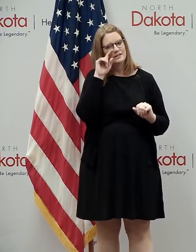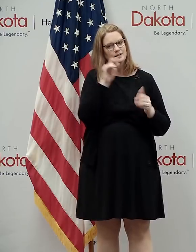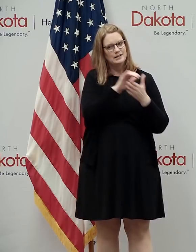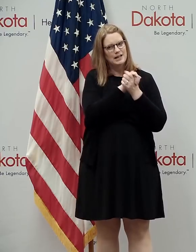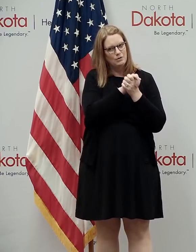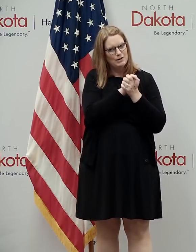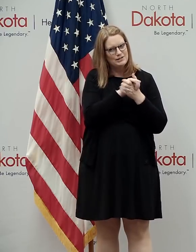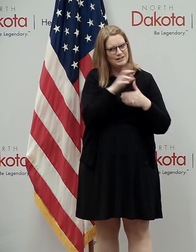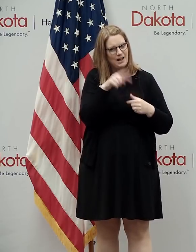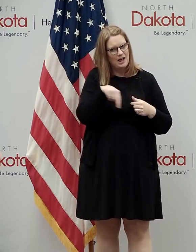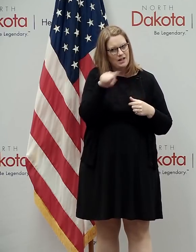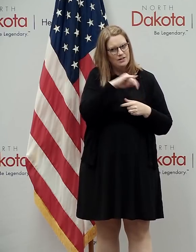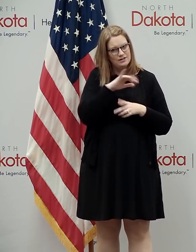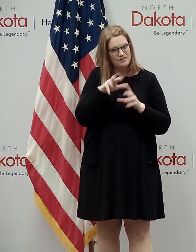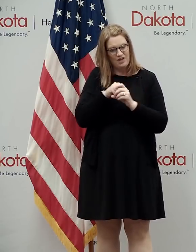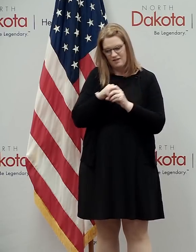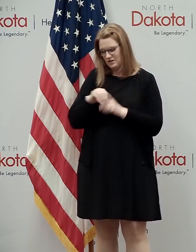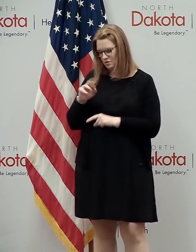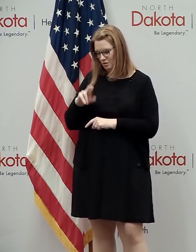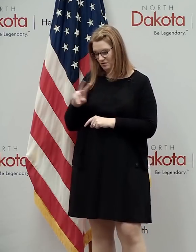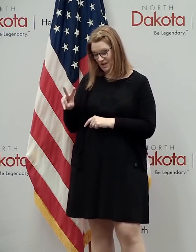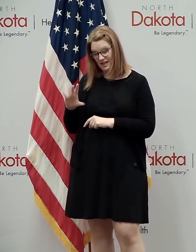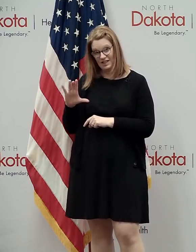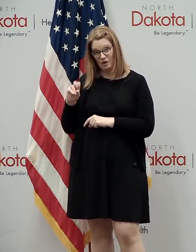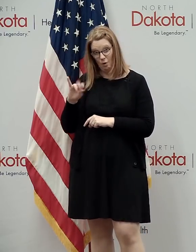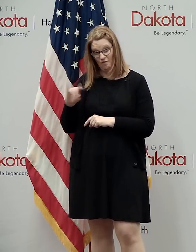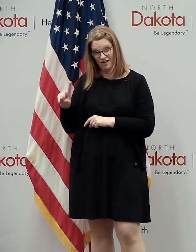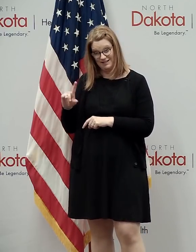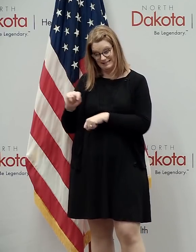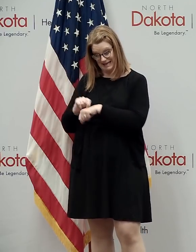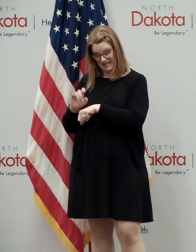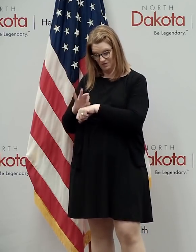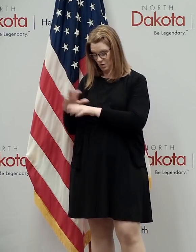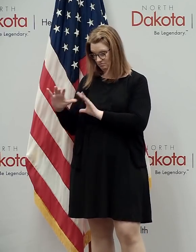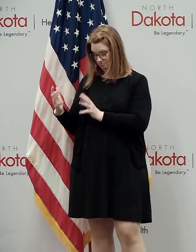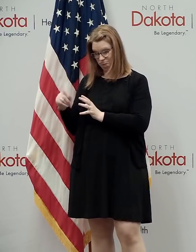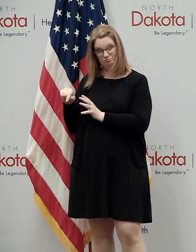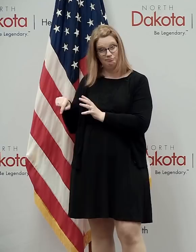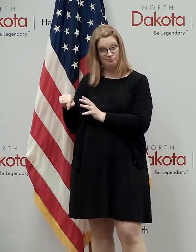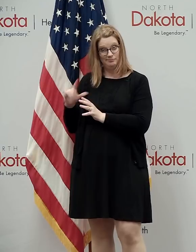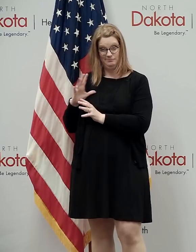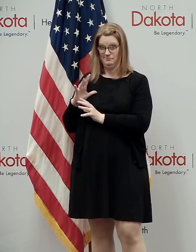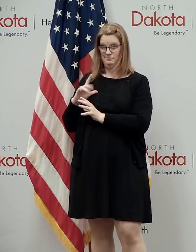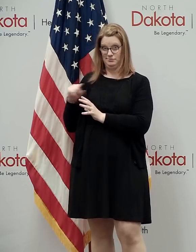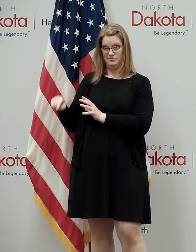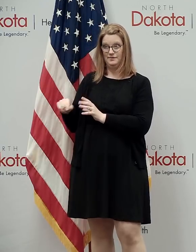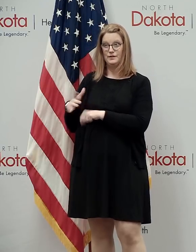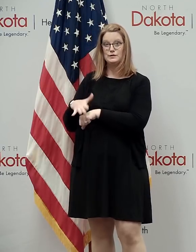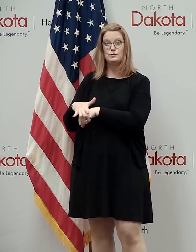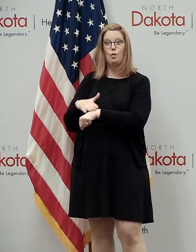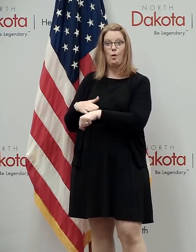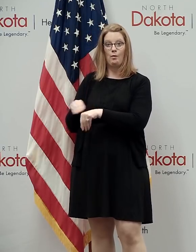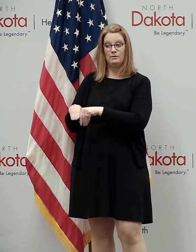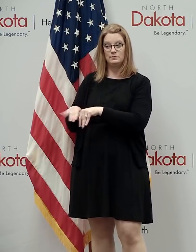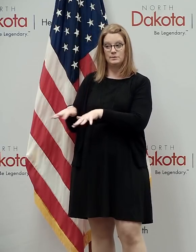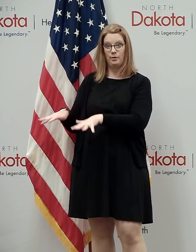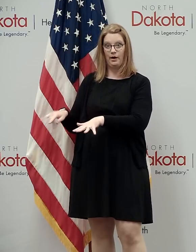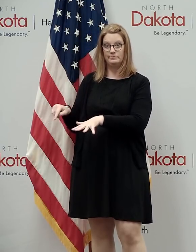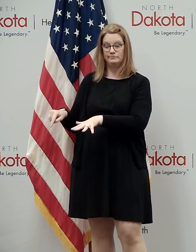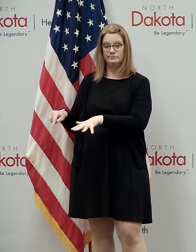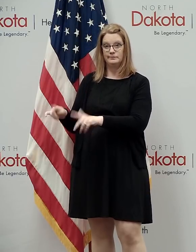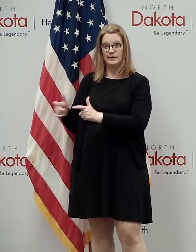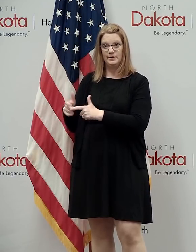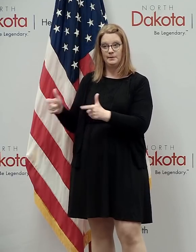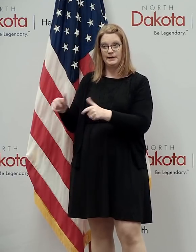congratulations to all those involved in Red River Valley Coronavirus Task Force for arresting and slowing the spread in our